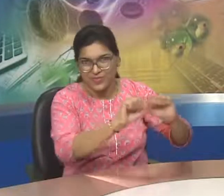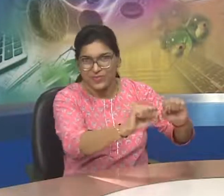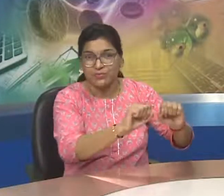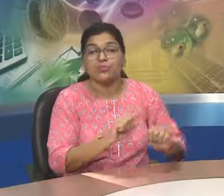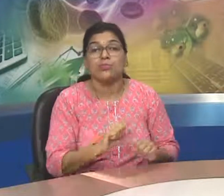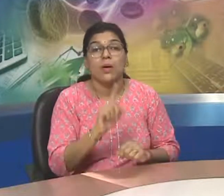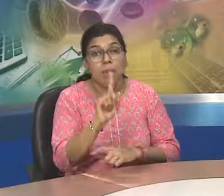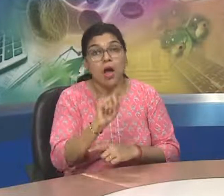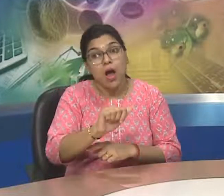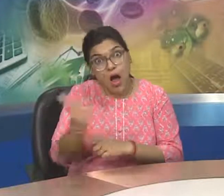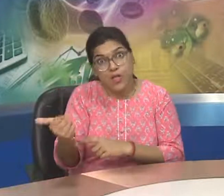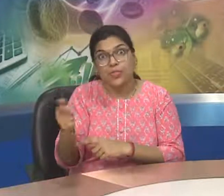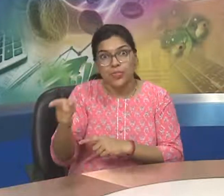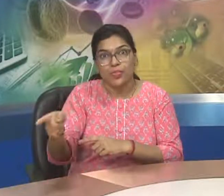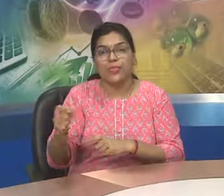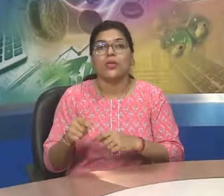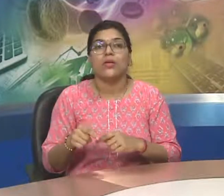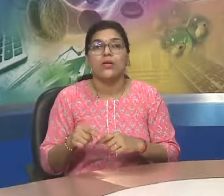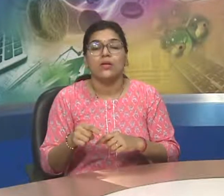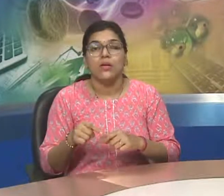as well as